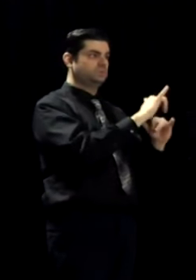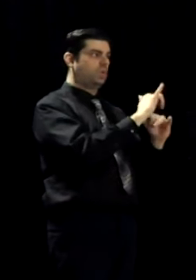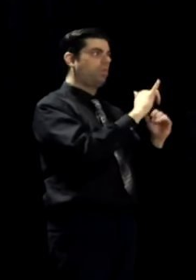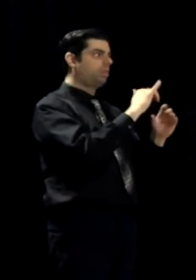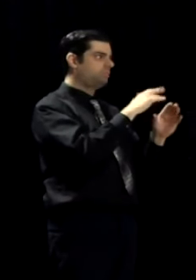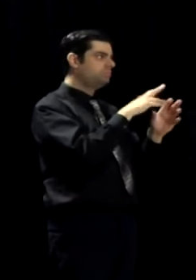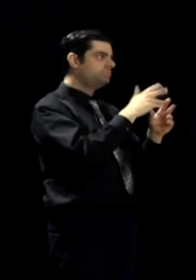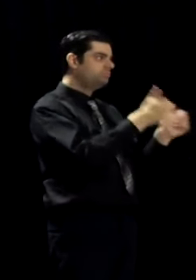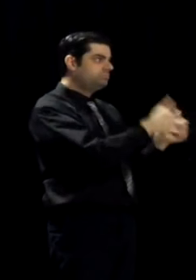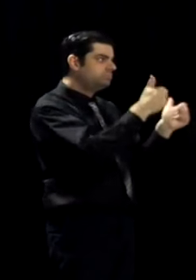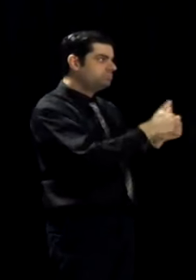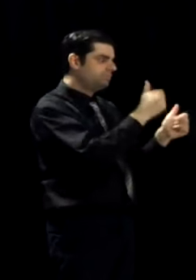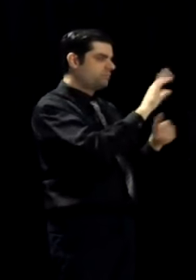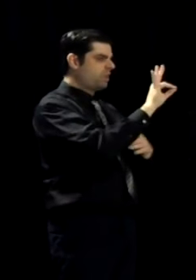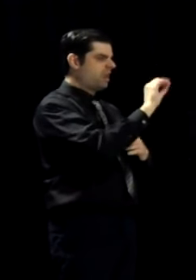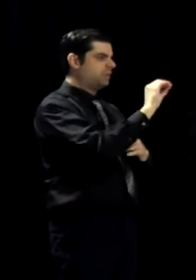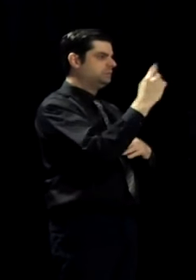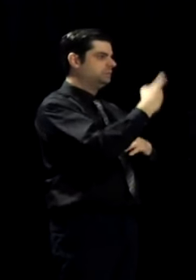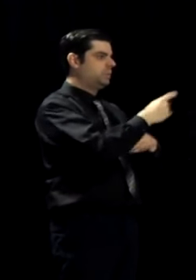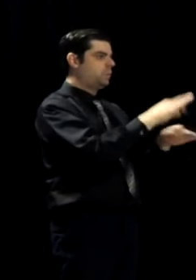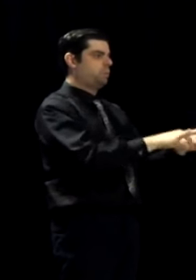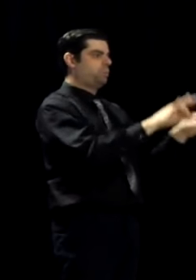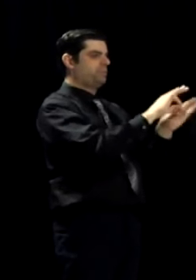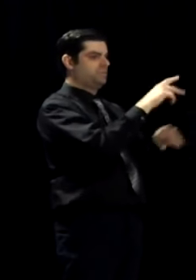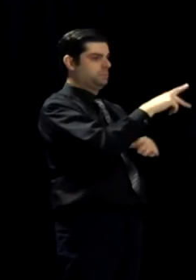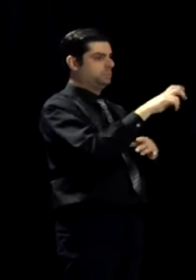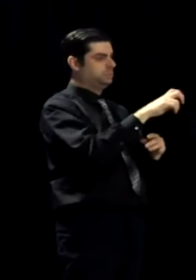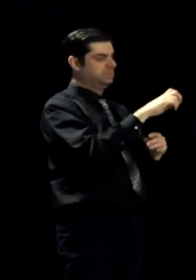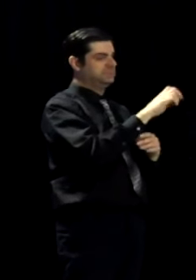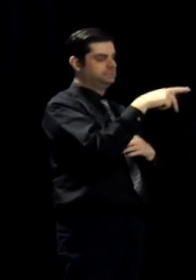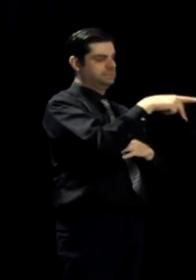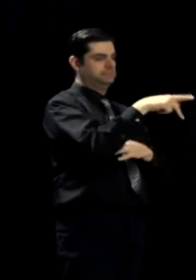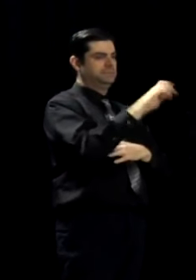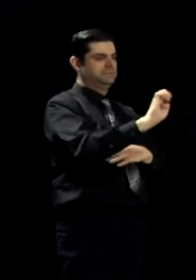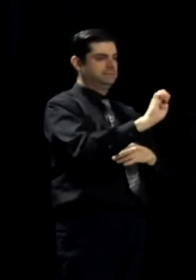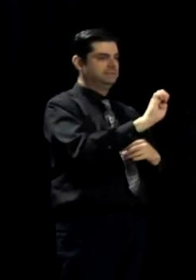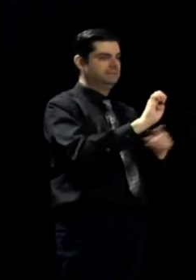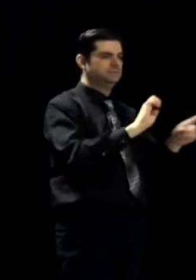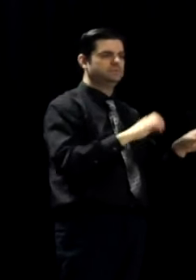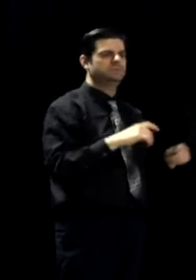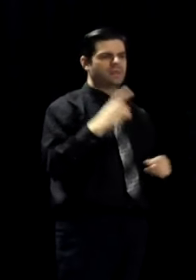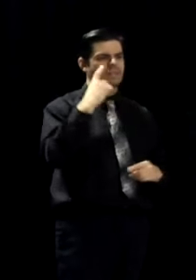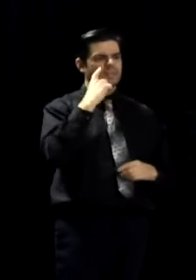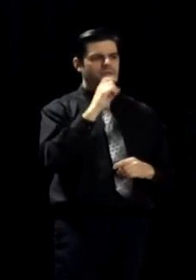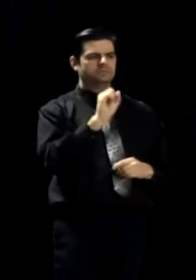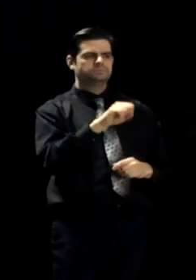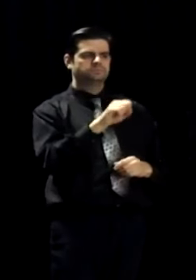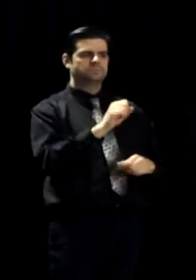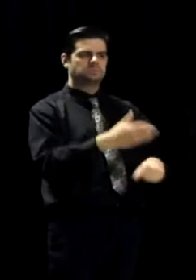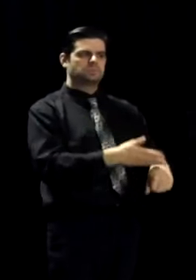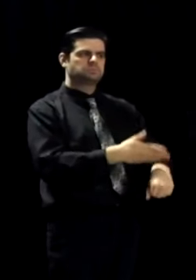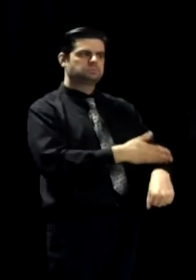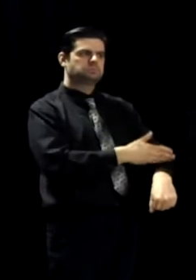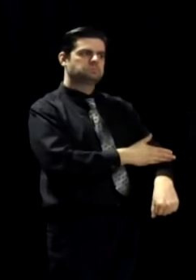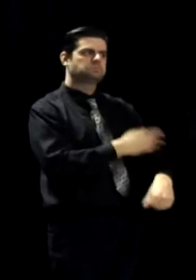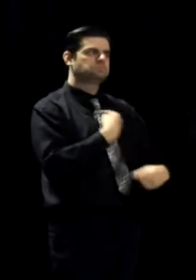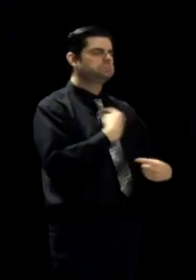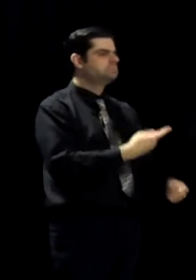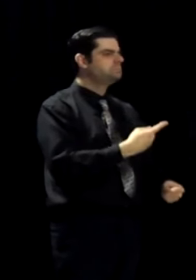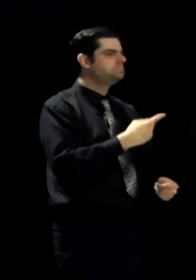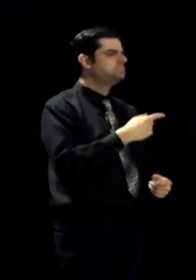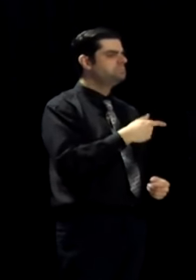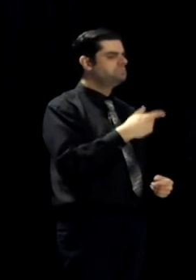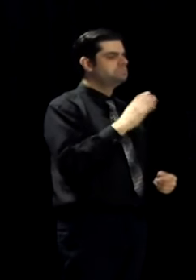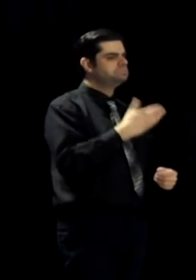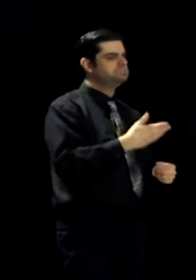Yeah, we're getting better. I think by May 15th, there's more and more folks that are in this business